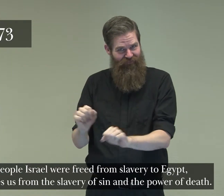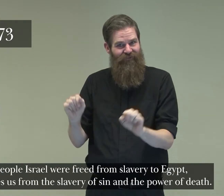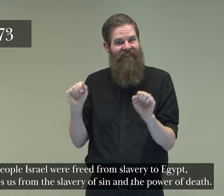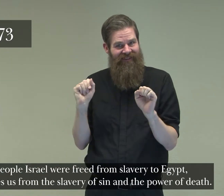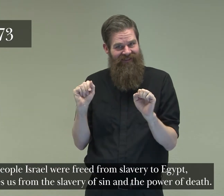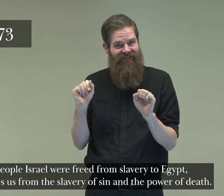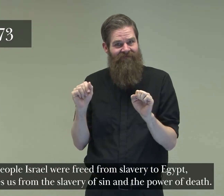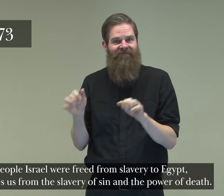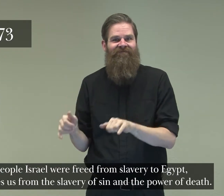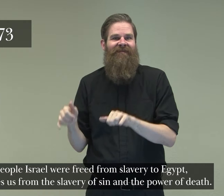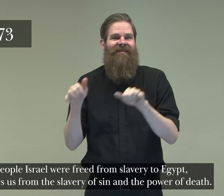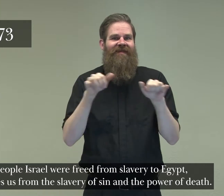and the power of death.